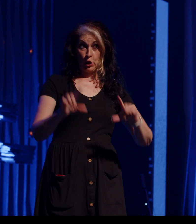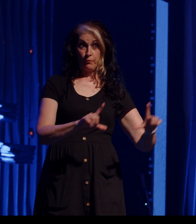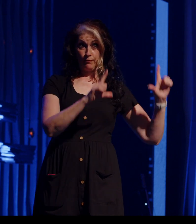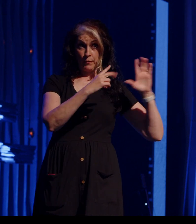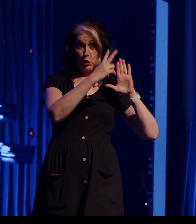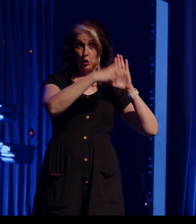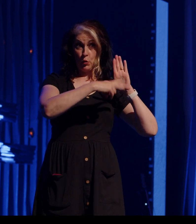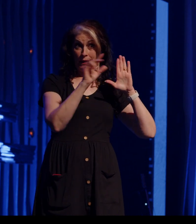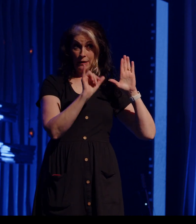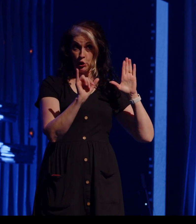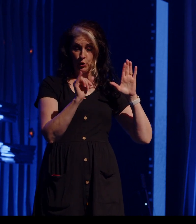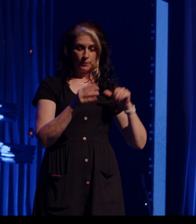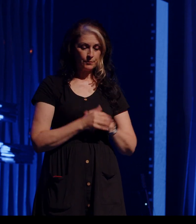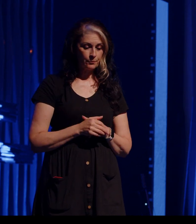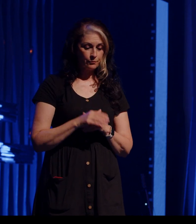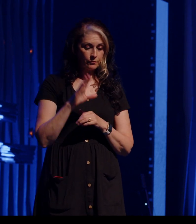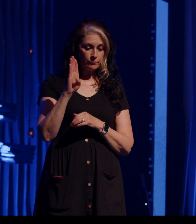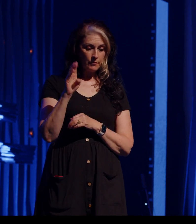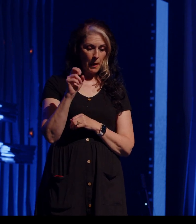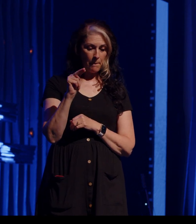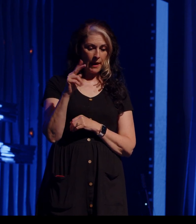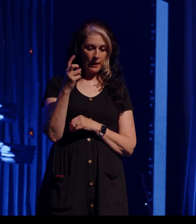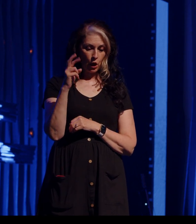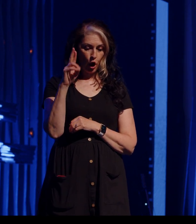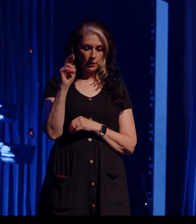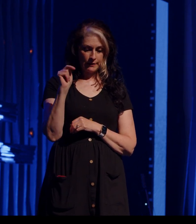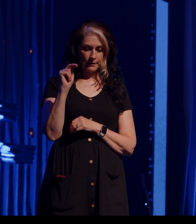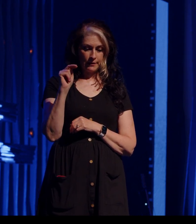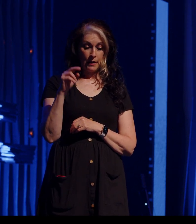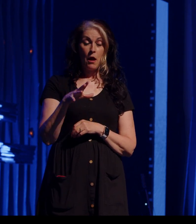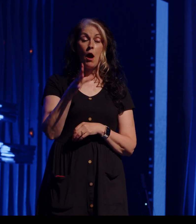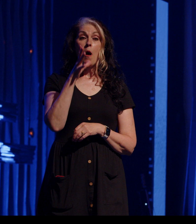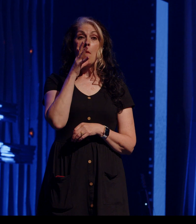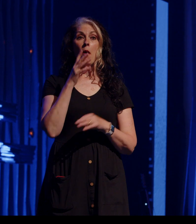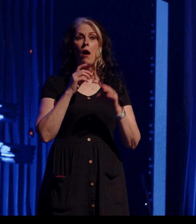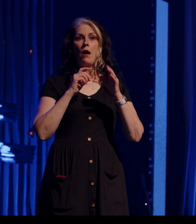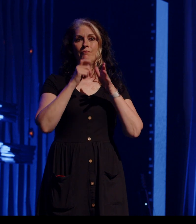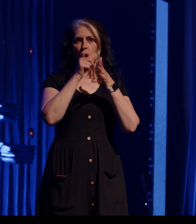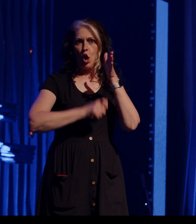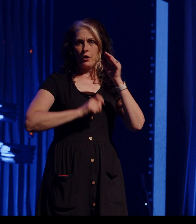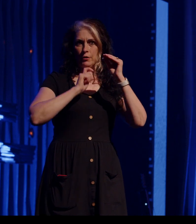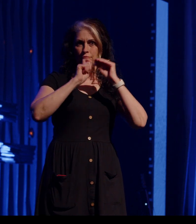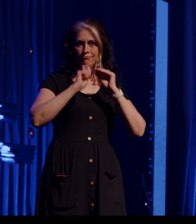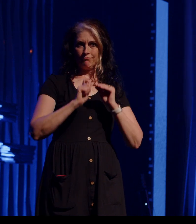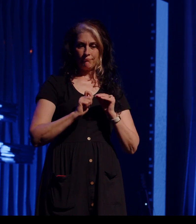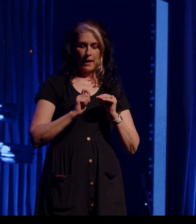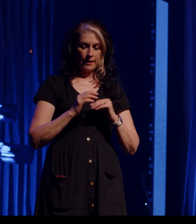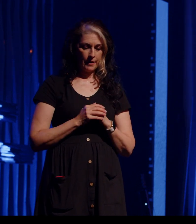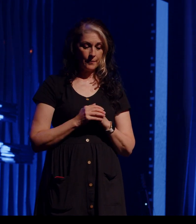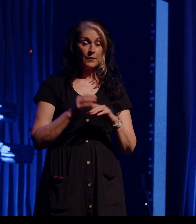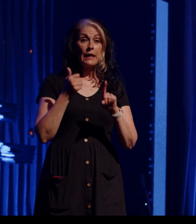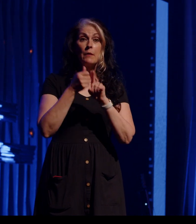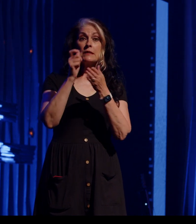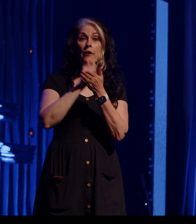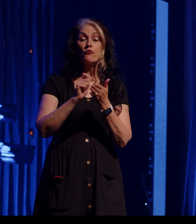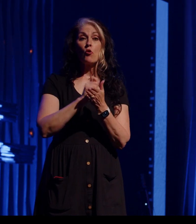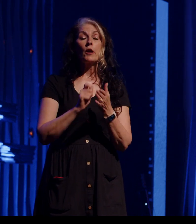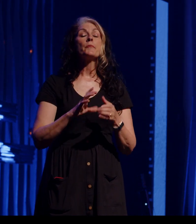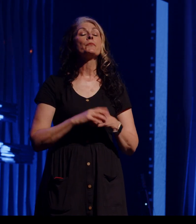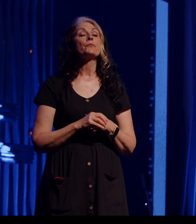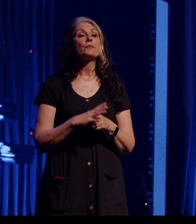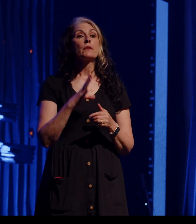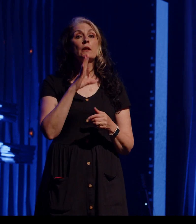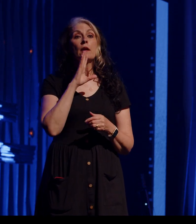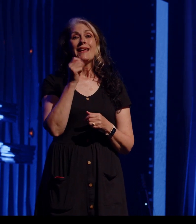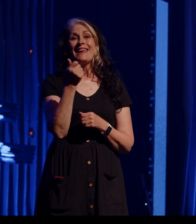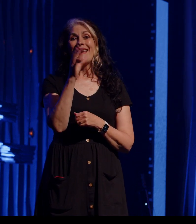screen. The story of Ben Carson's mom, edited from an article that Ben Carson wrote himself. In the story related by Ben